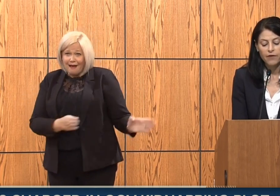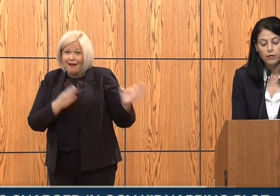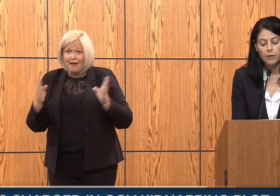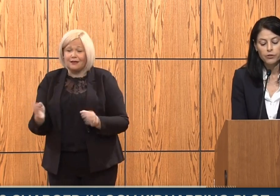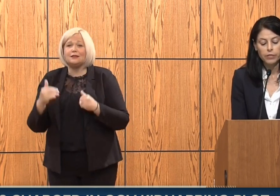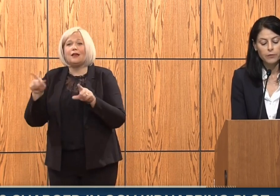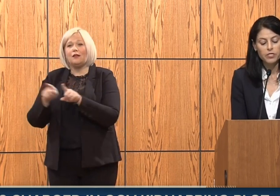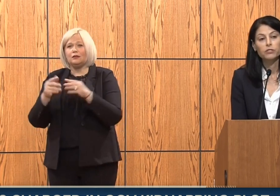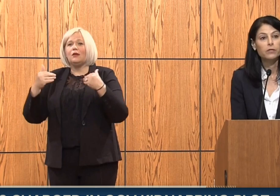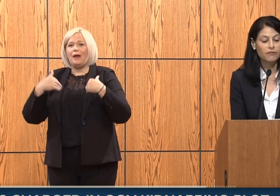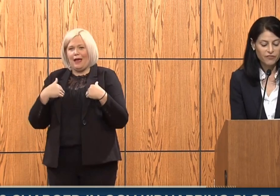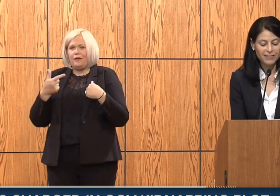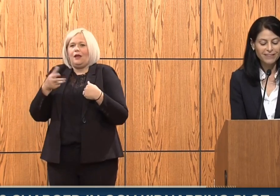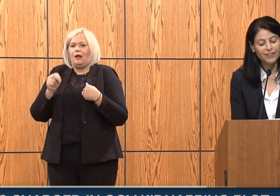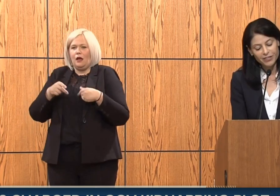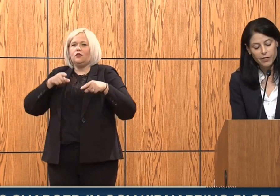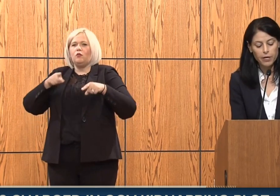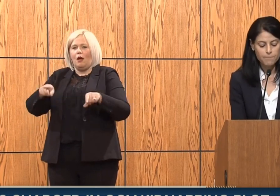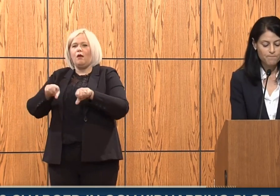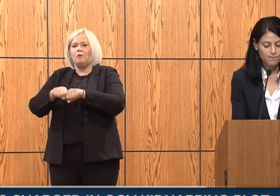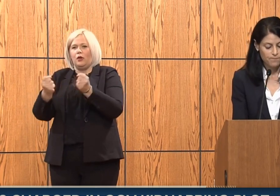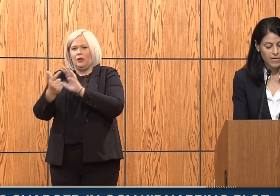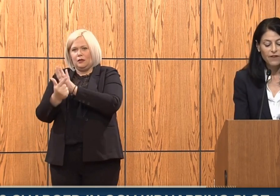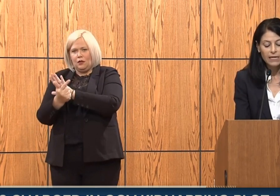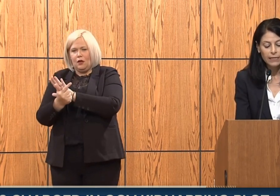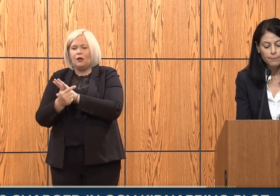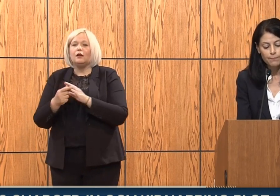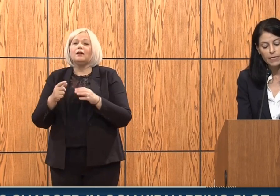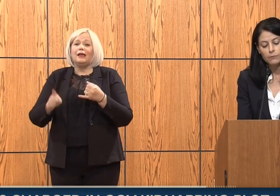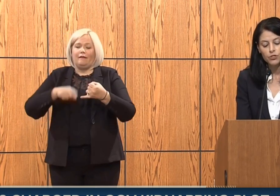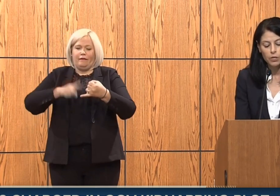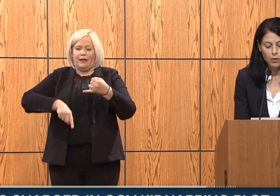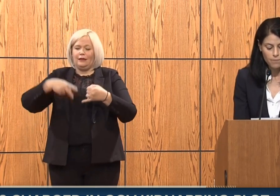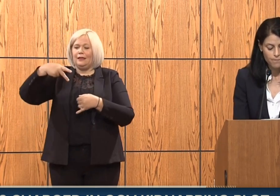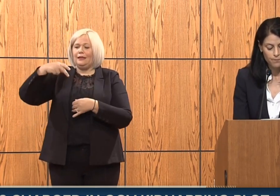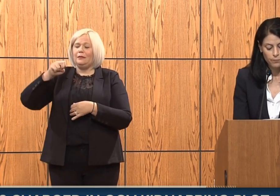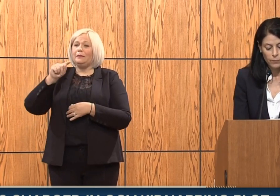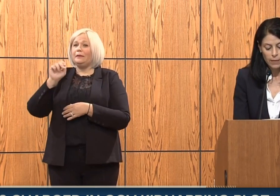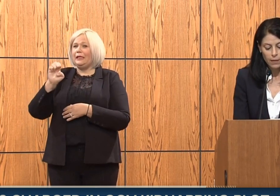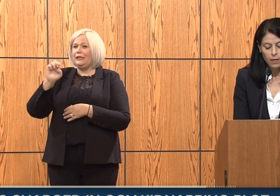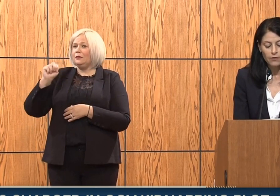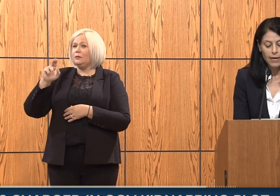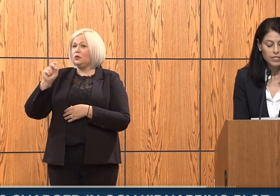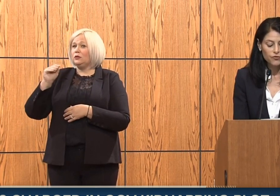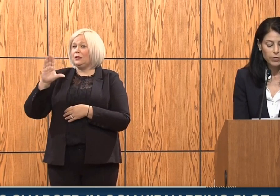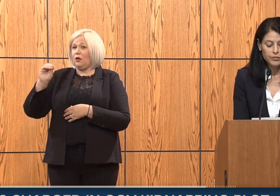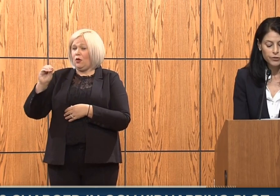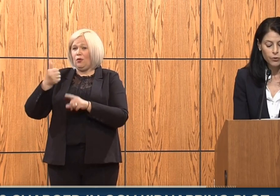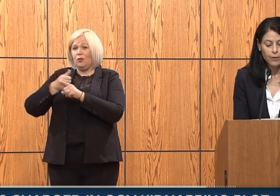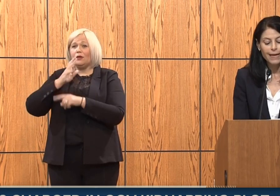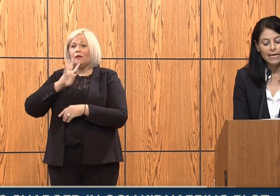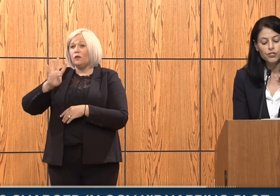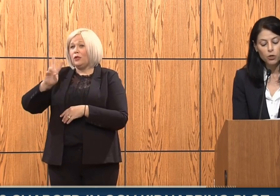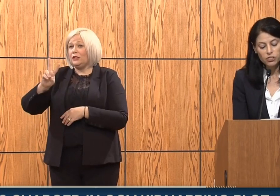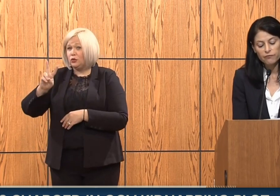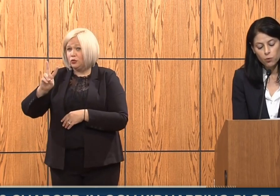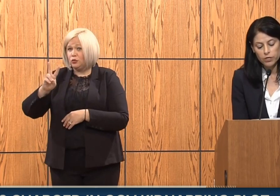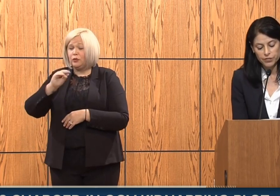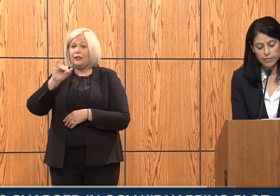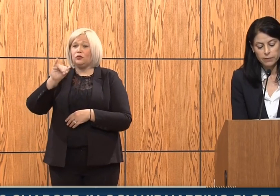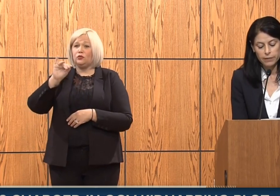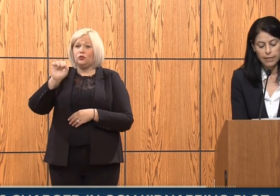possessing a firearm during the commission of a felony, felony firearm. And finally, Pete Musico, age 42,